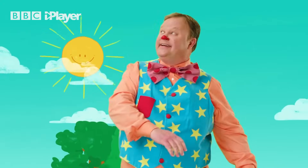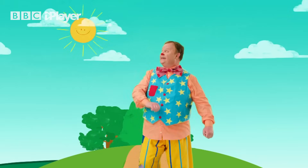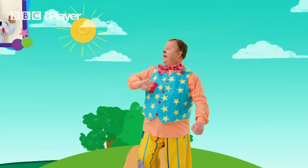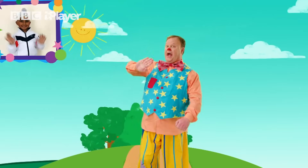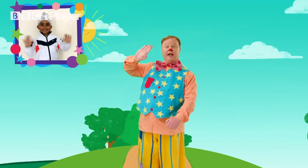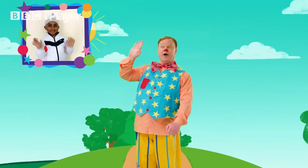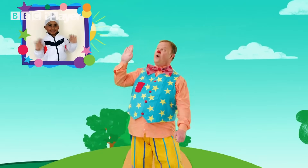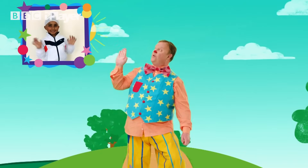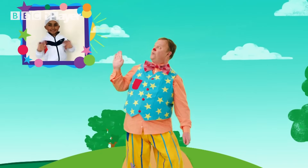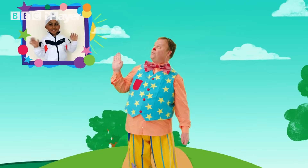Hello.